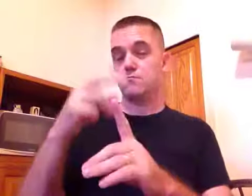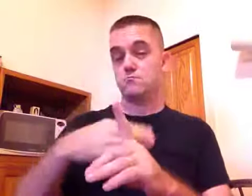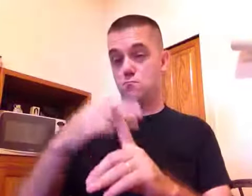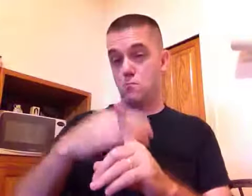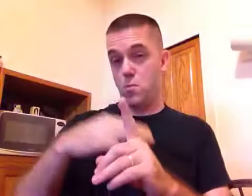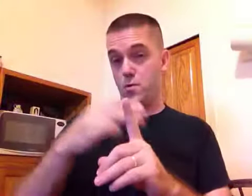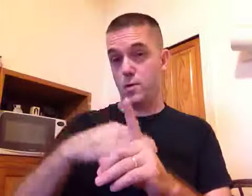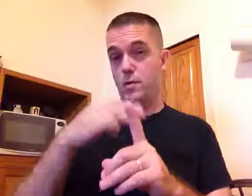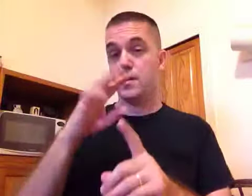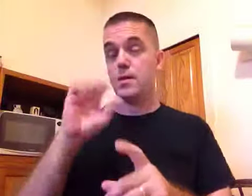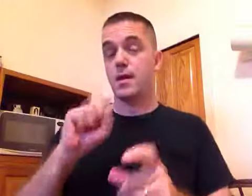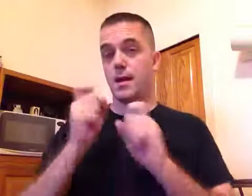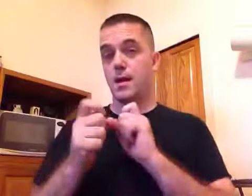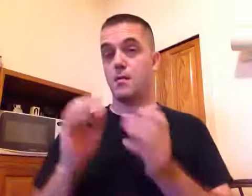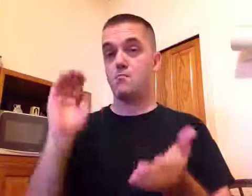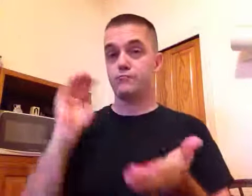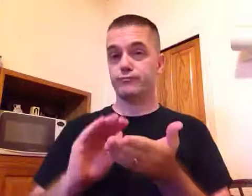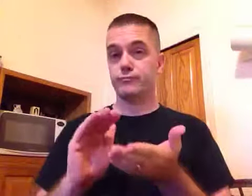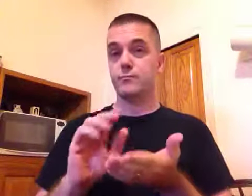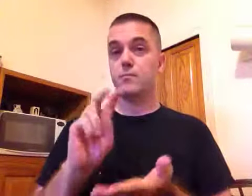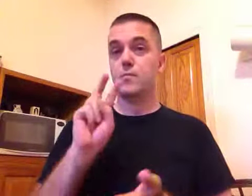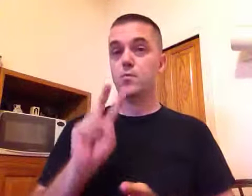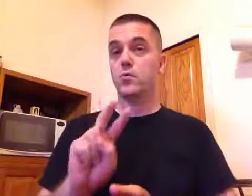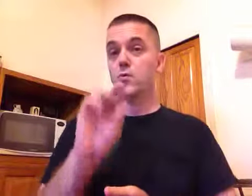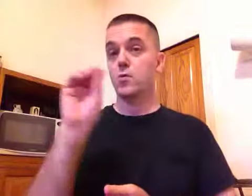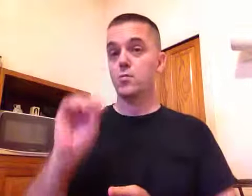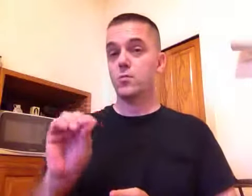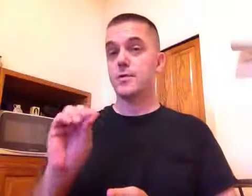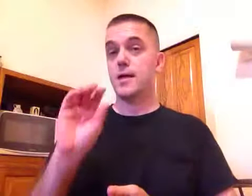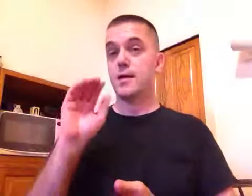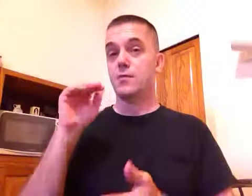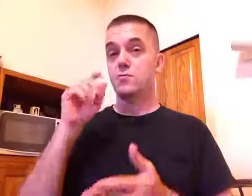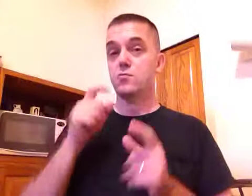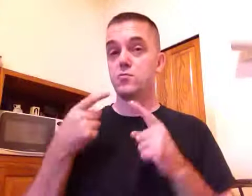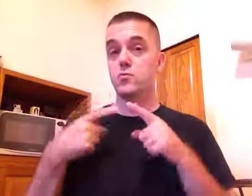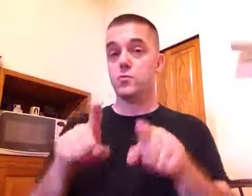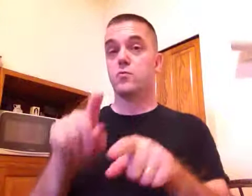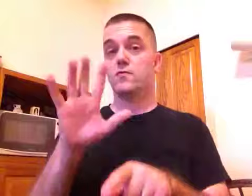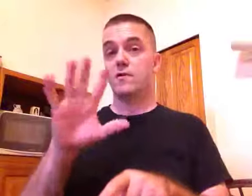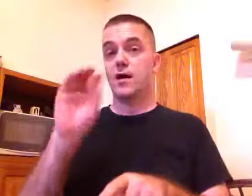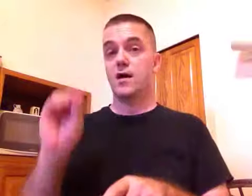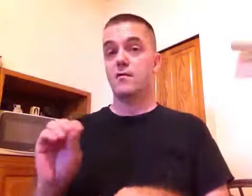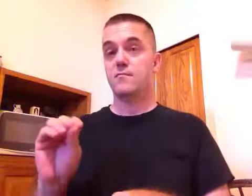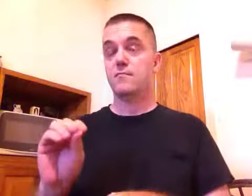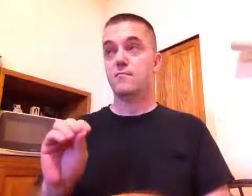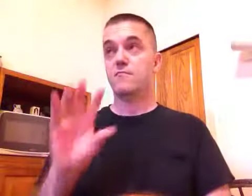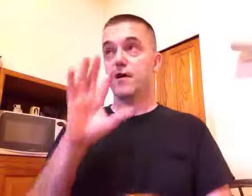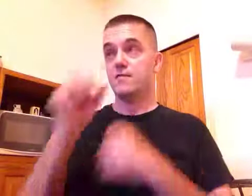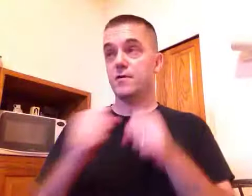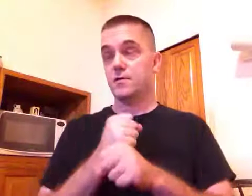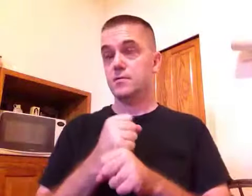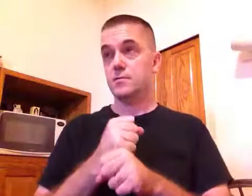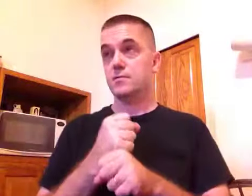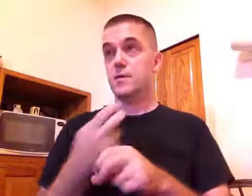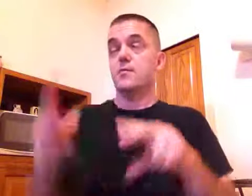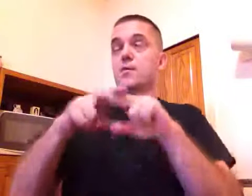originally said they could get it down to was 2% for 5 years, and then after 5 years it would go up to 5%, and it